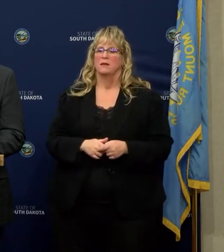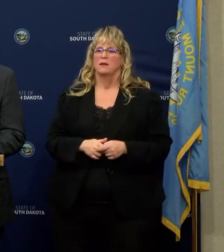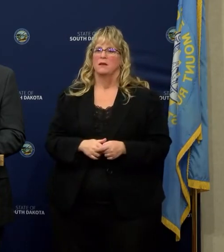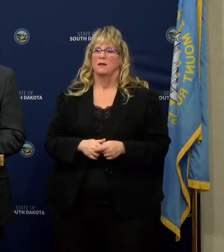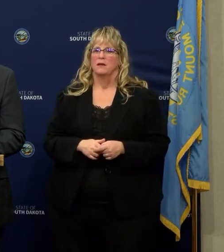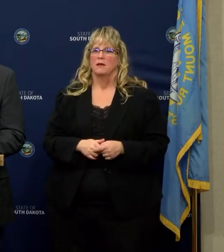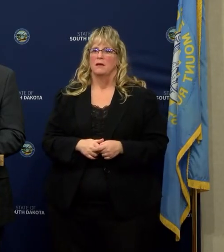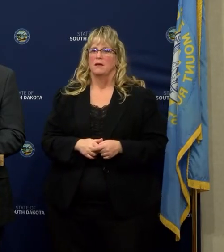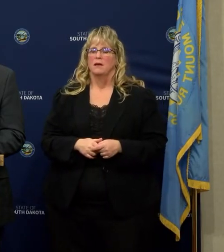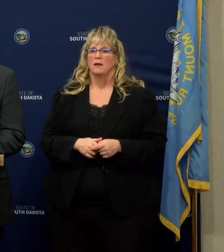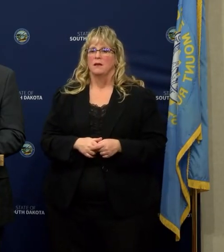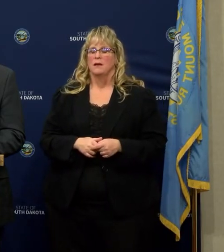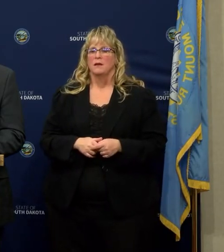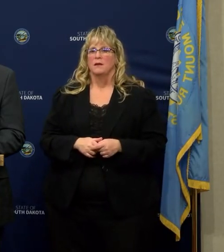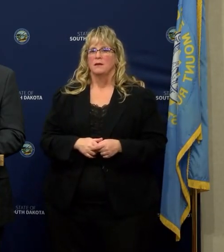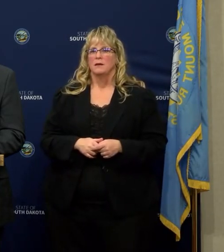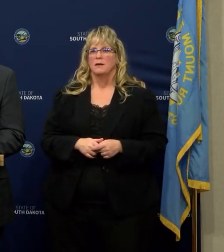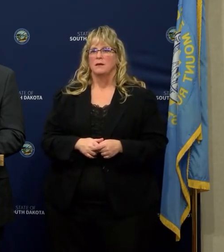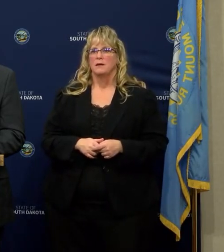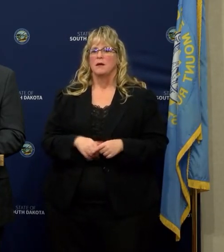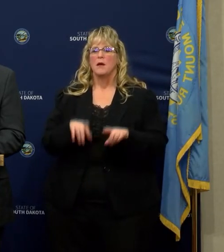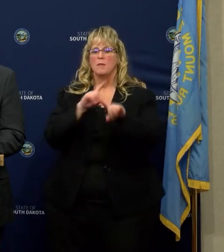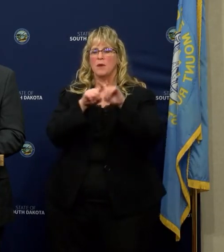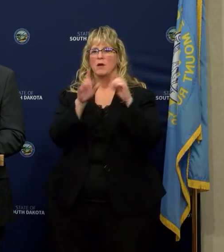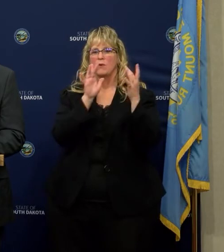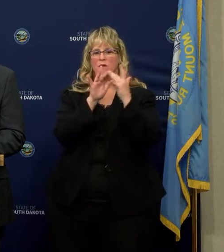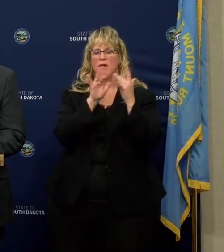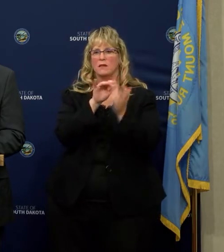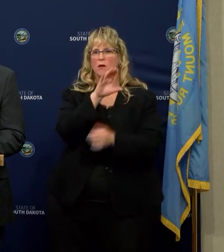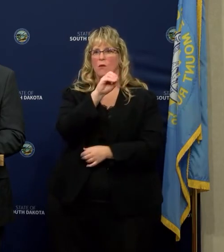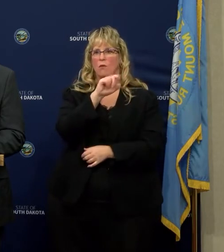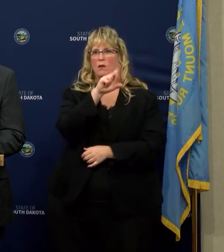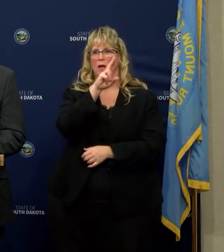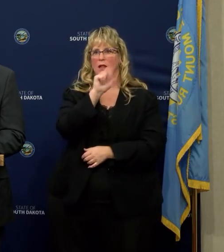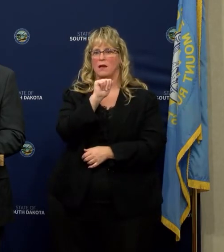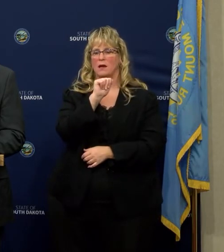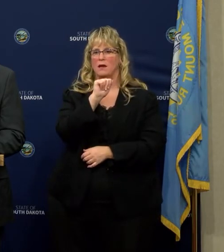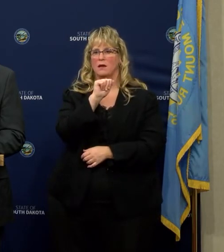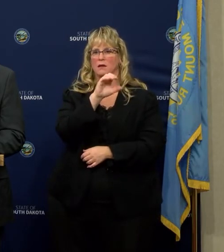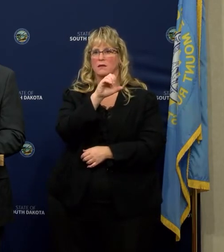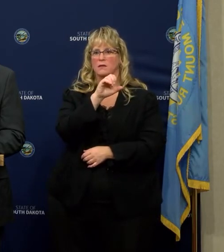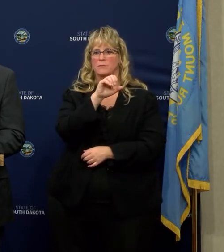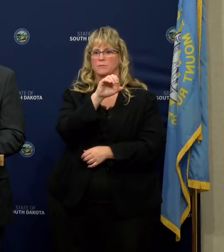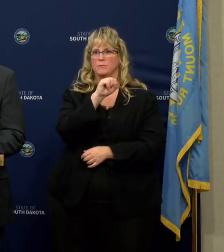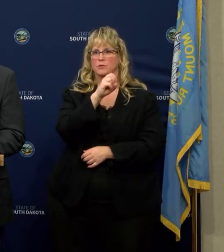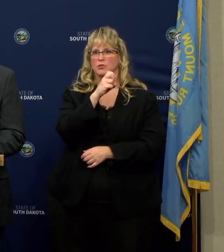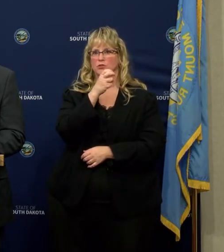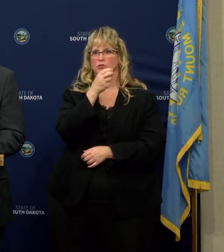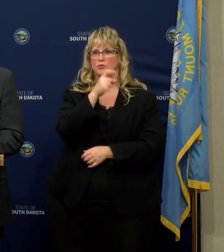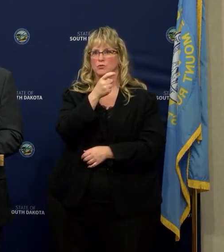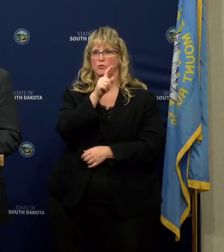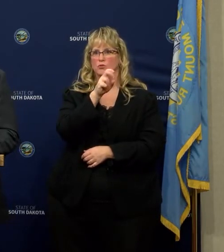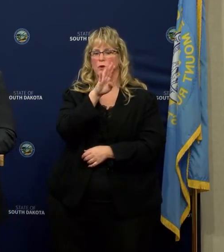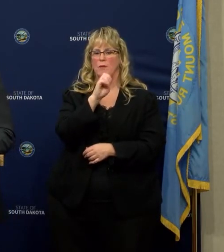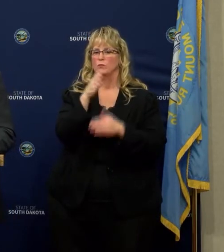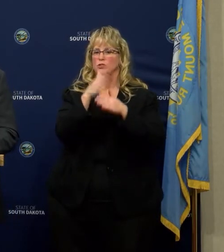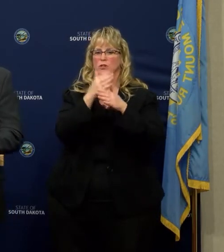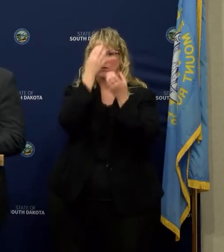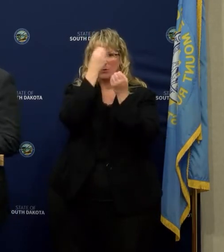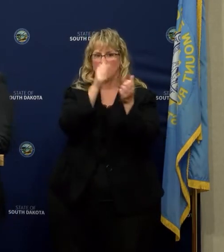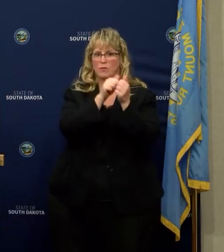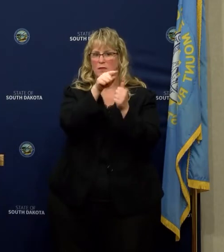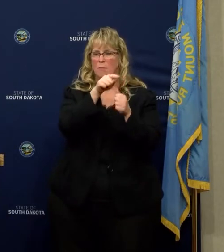we have reached out to the Oglala Sioux Tribe, and we share information with them all the time.